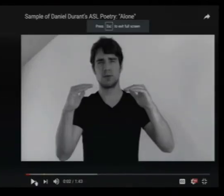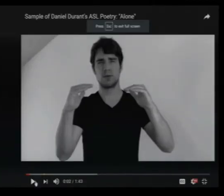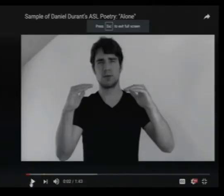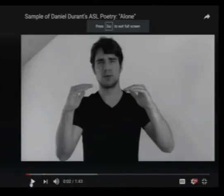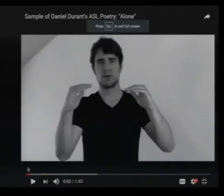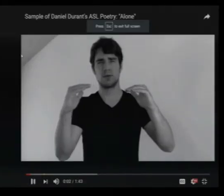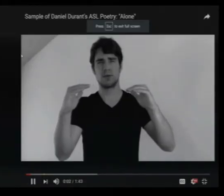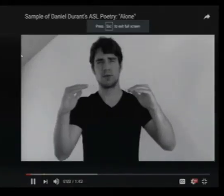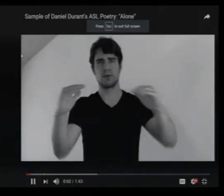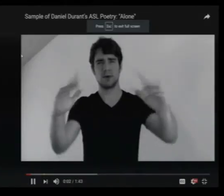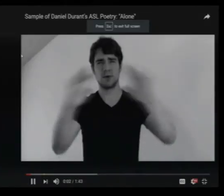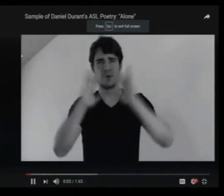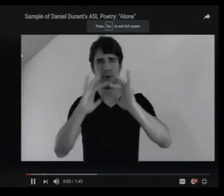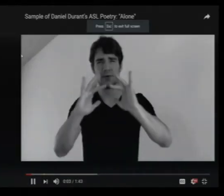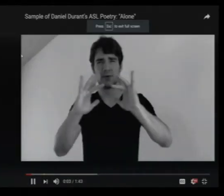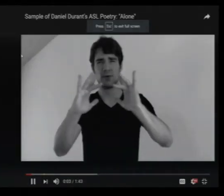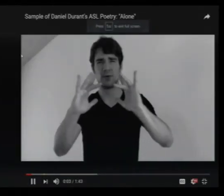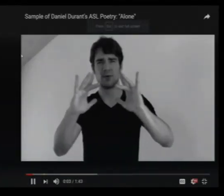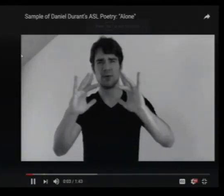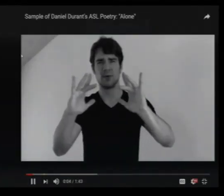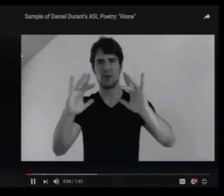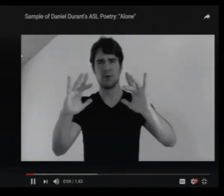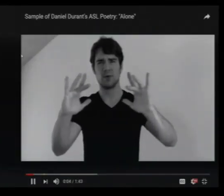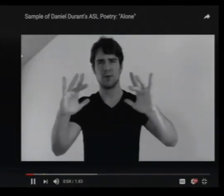sign. Facial expression for facial expression, movement for movement.